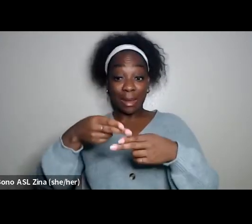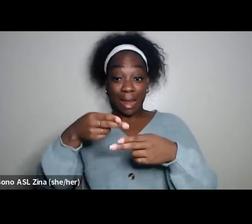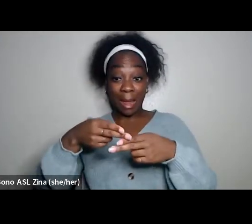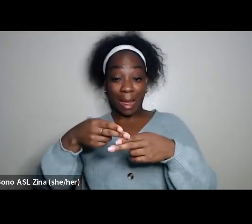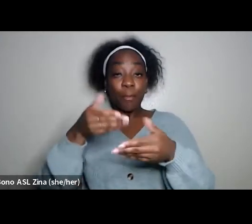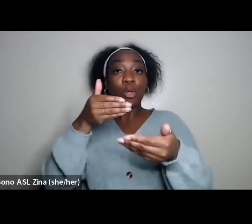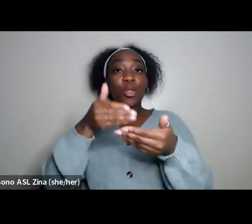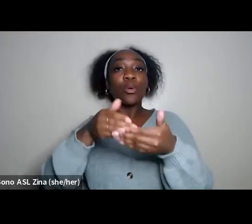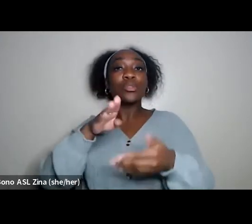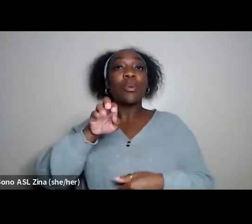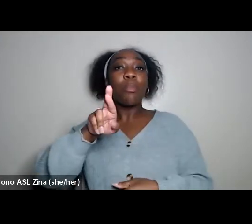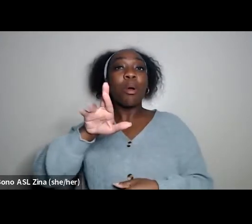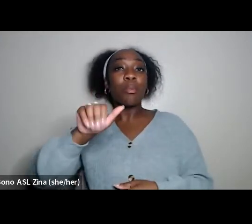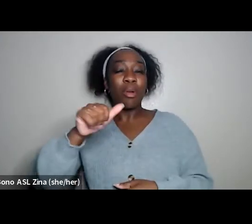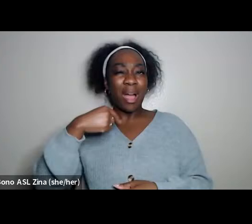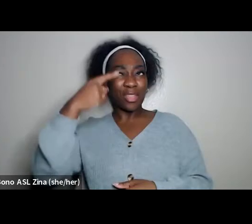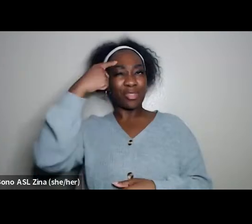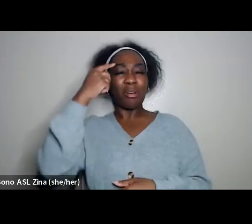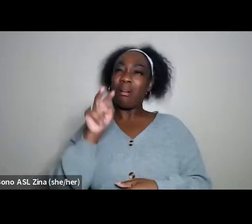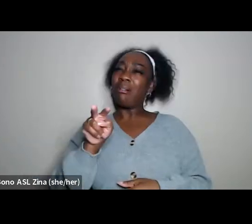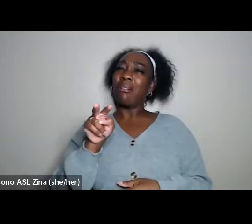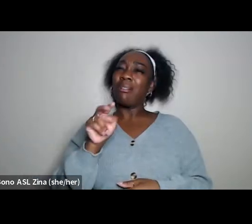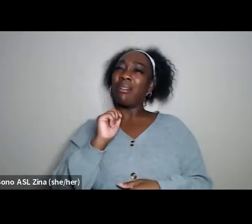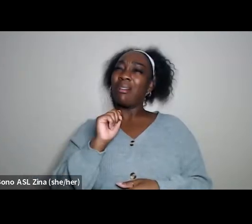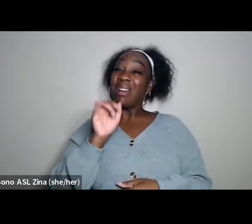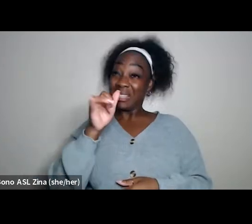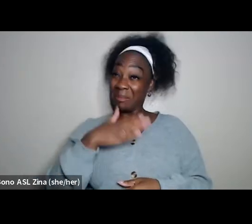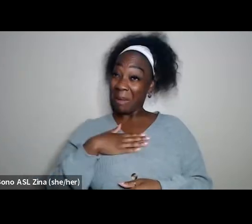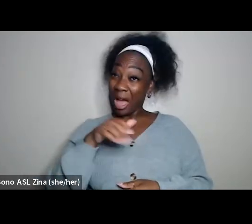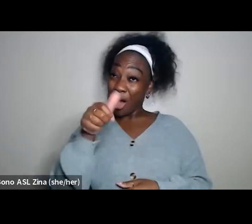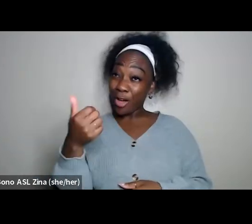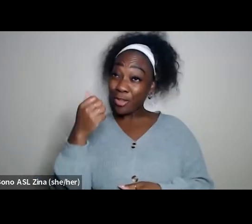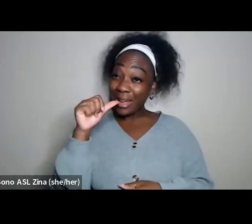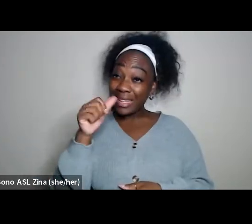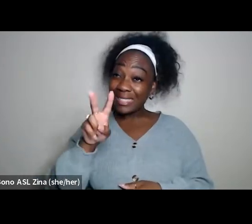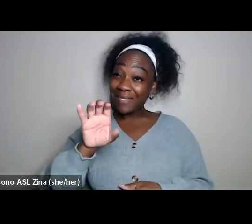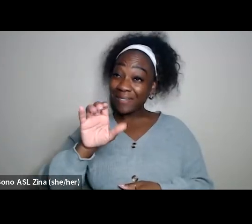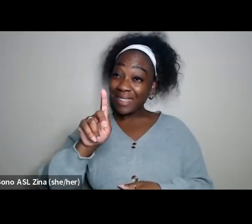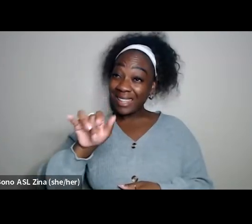was my other auntie, Vicky,